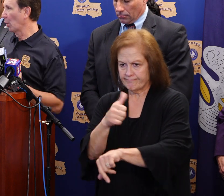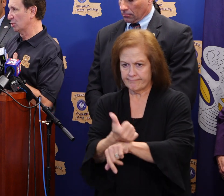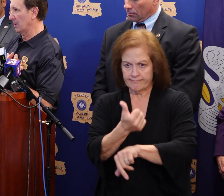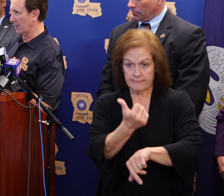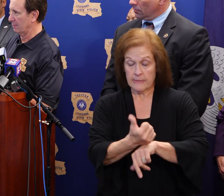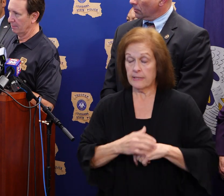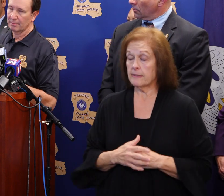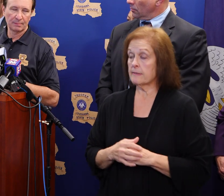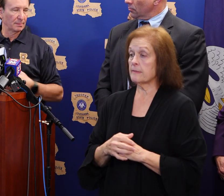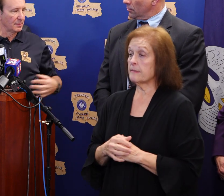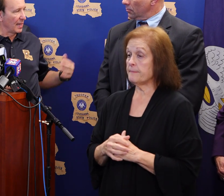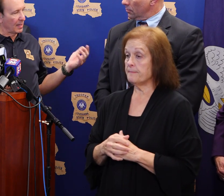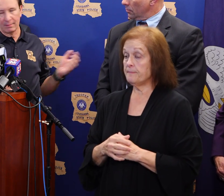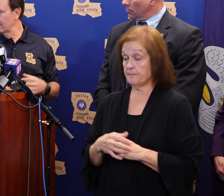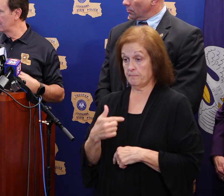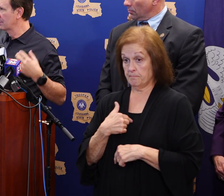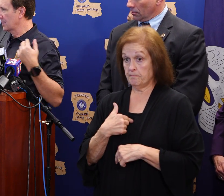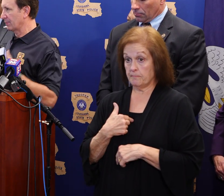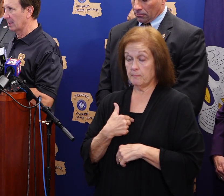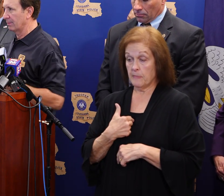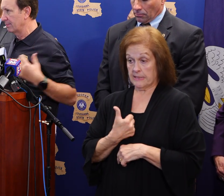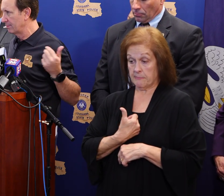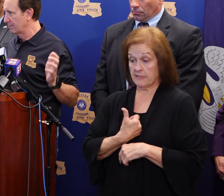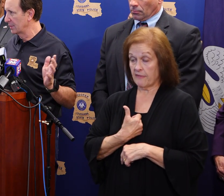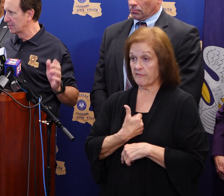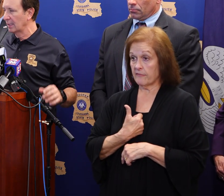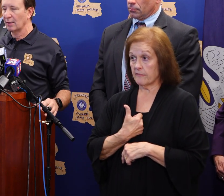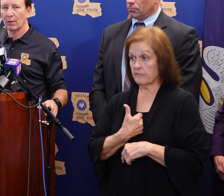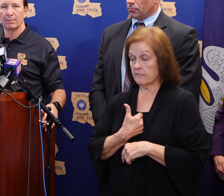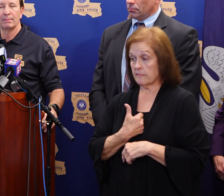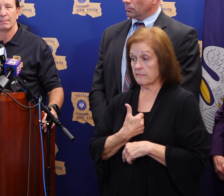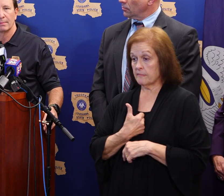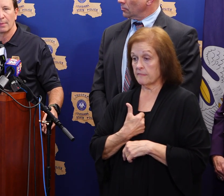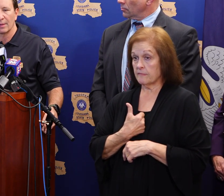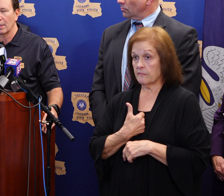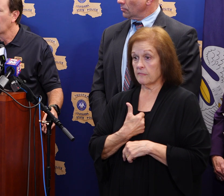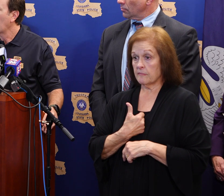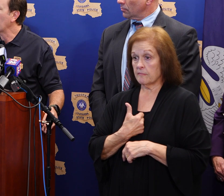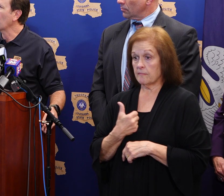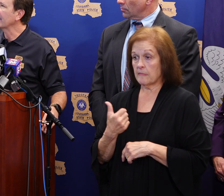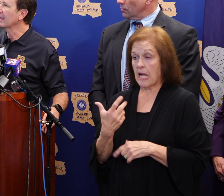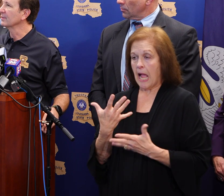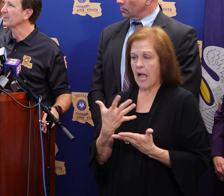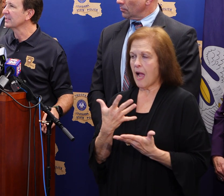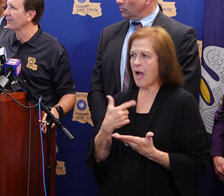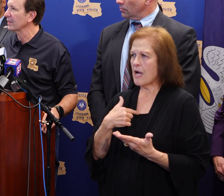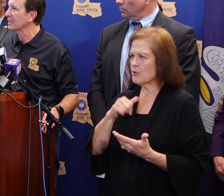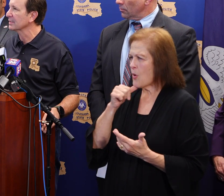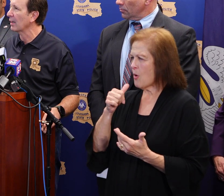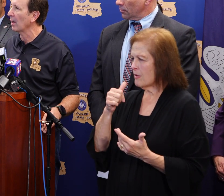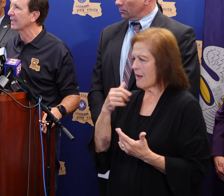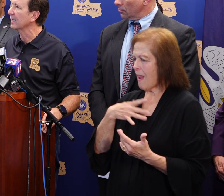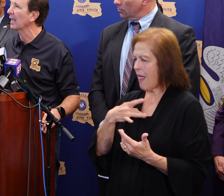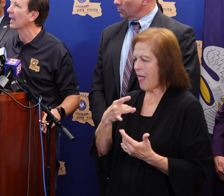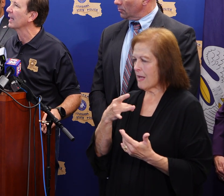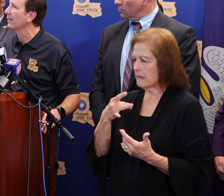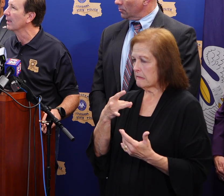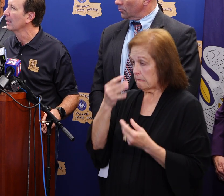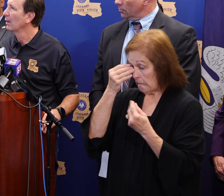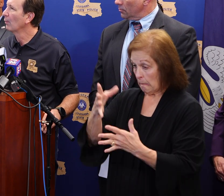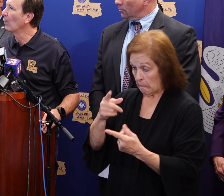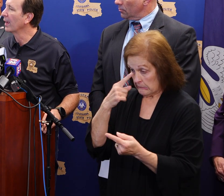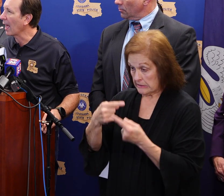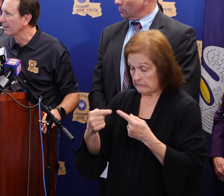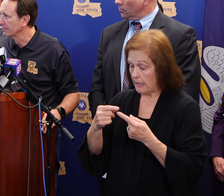I personally, it's up to the city or other, I don't like to give specifics because I don't like to tell the